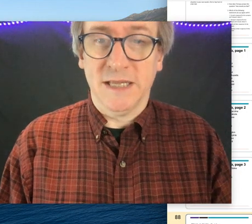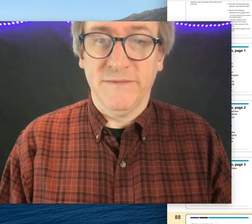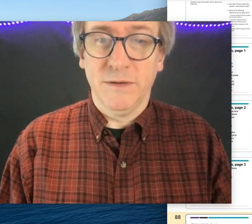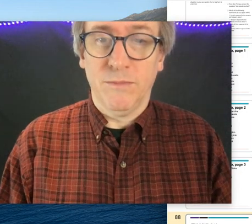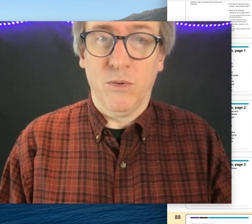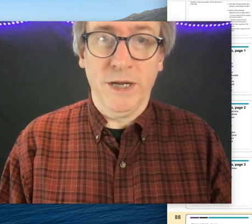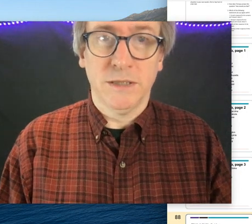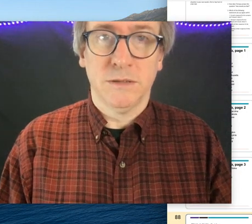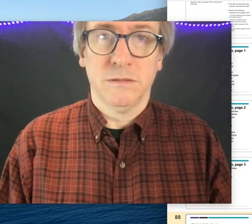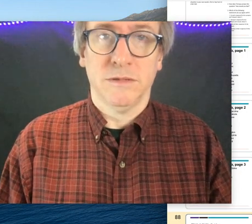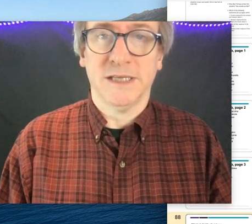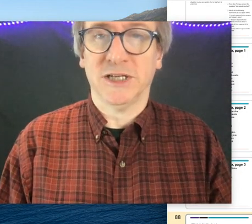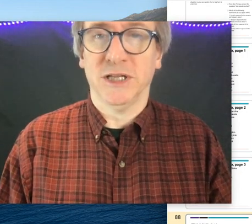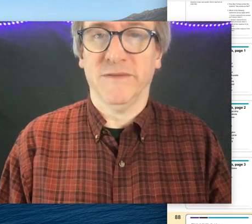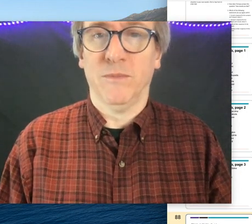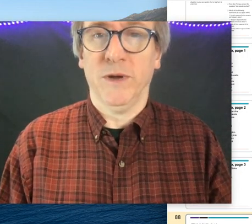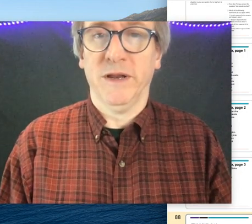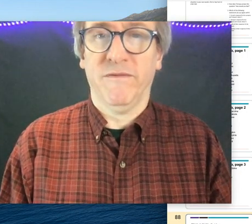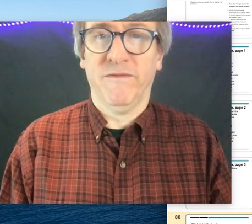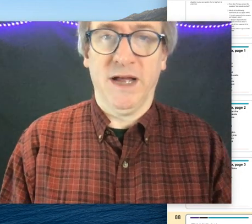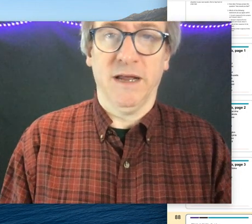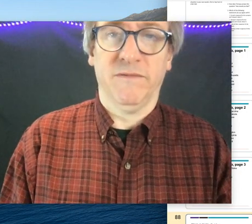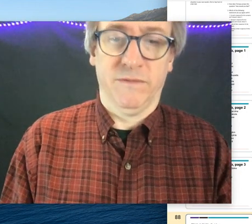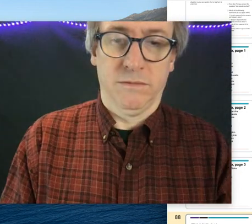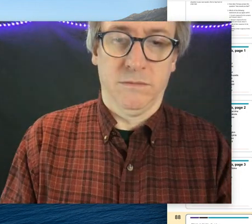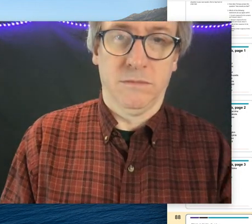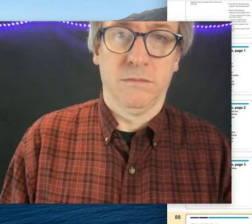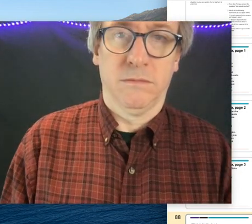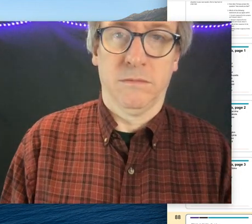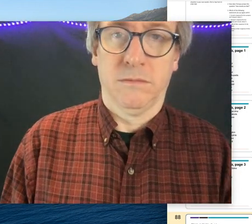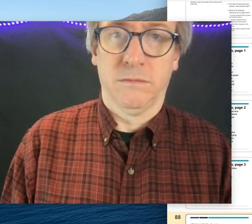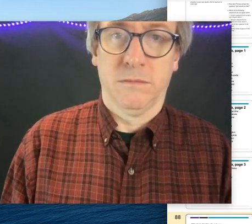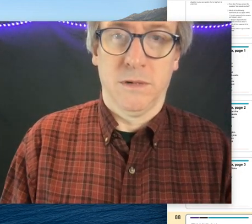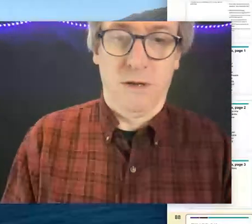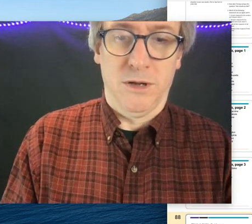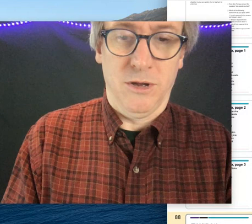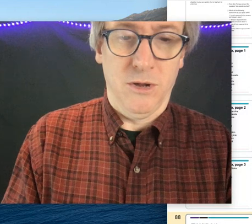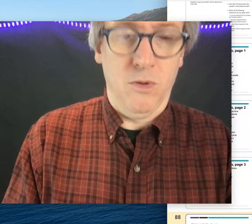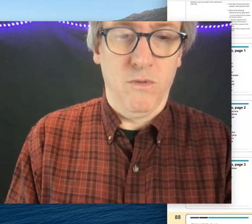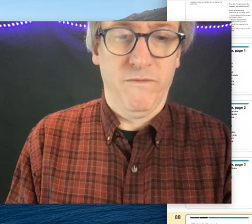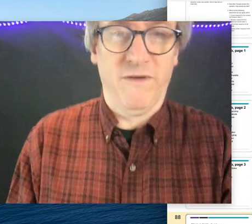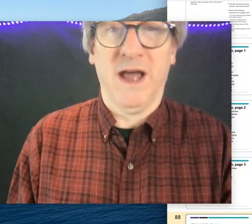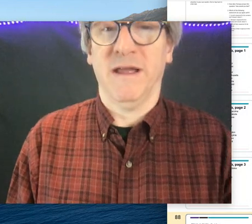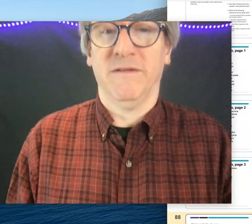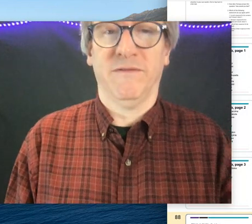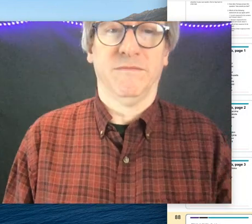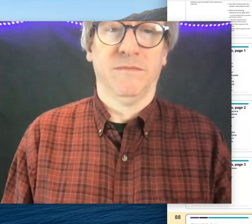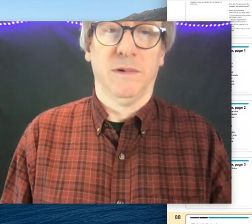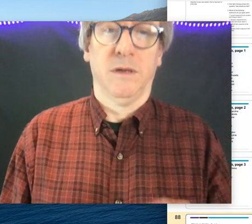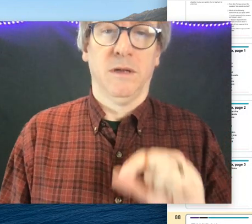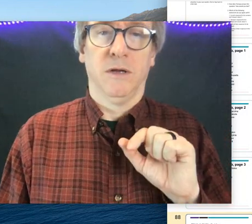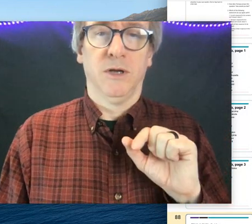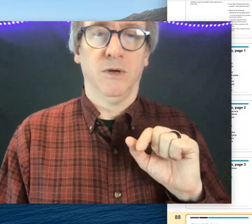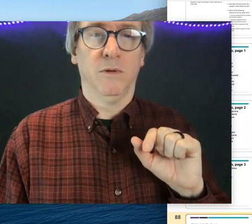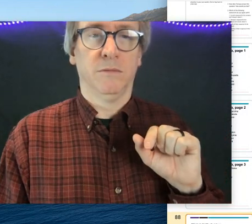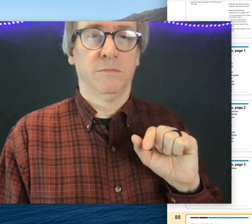is 11.5. Oh, 5.